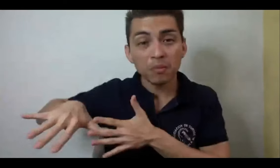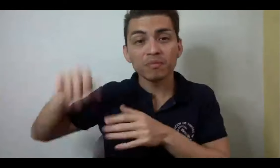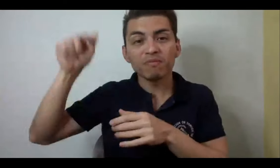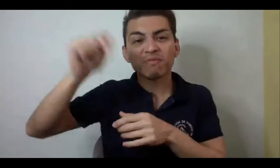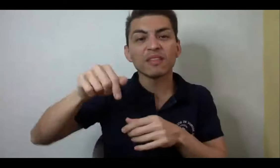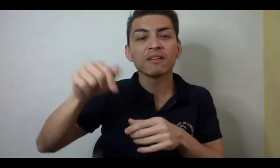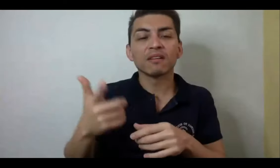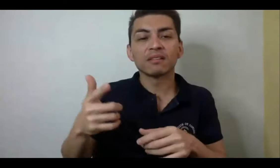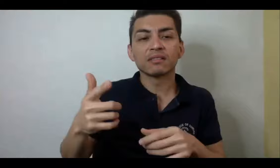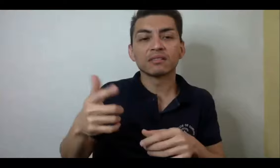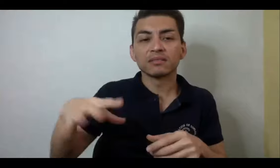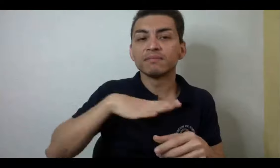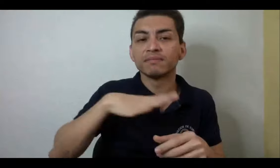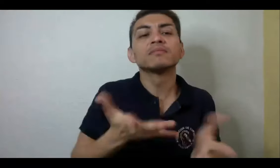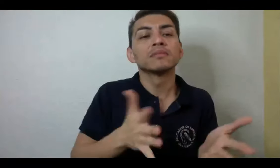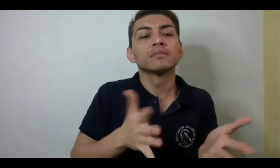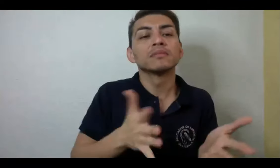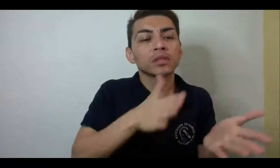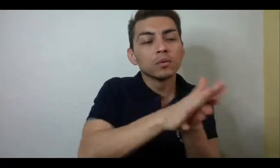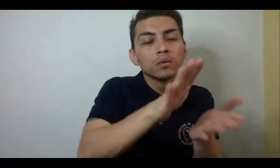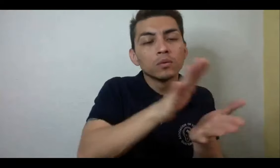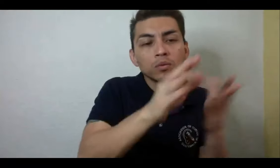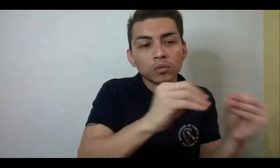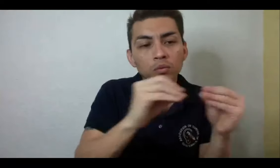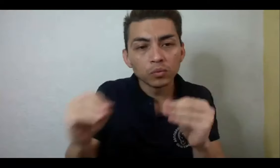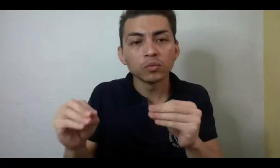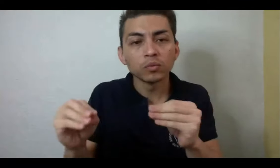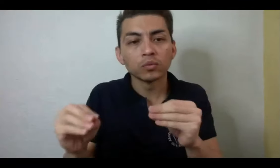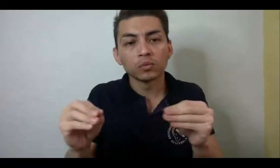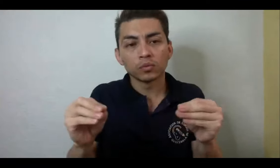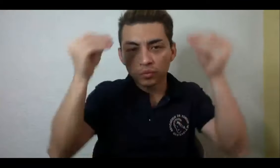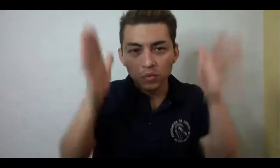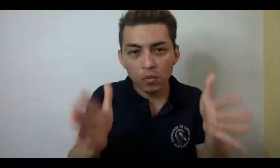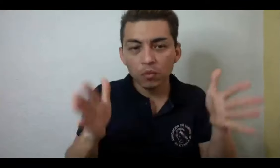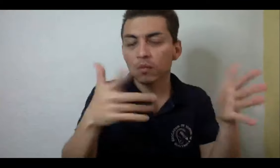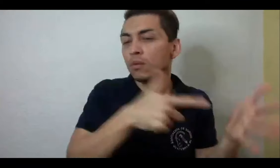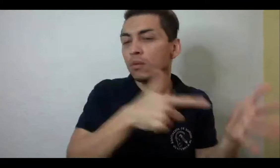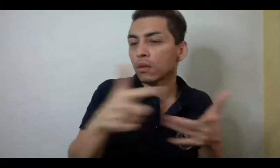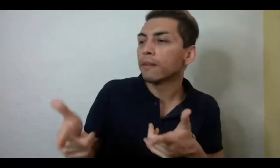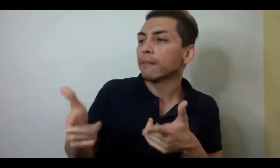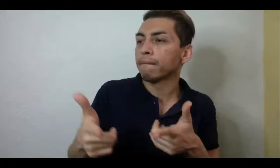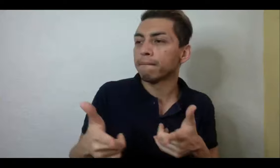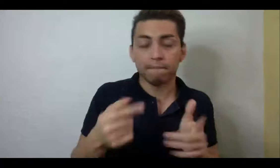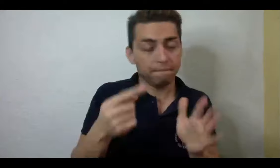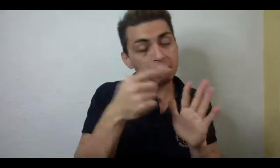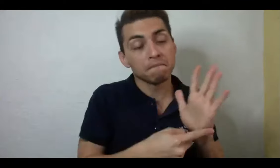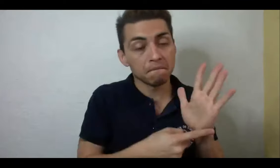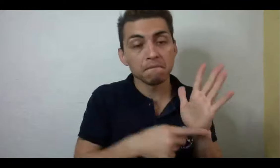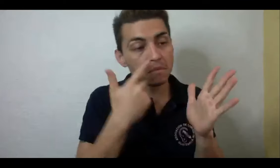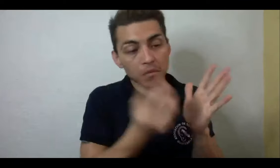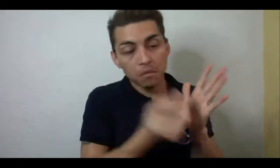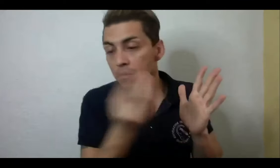making teachers, school ethos, and pedagogical practices key elements of the solution for building a